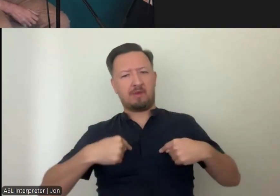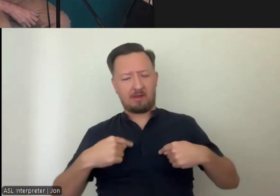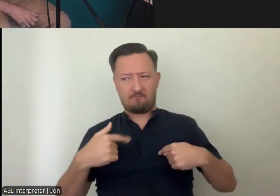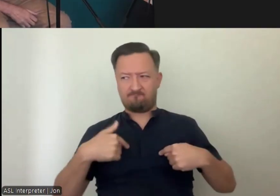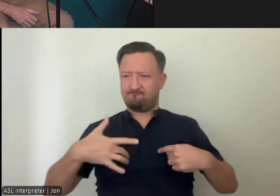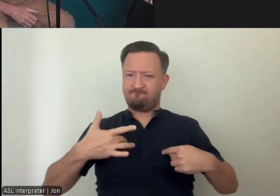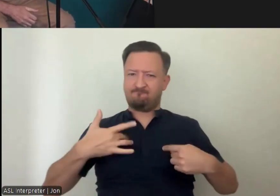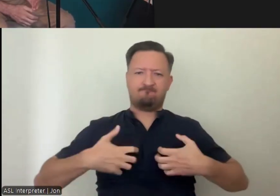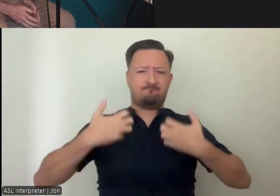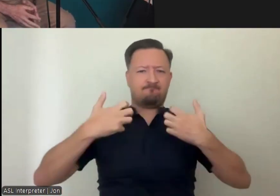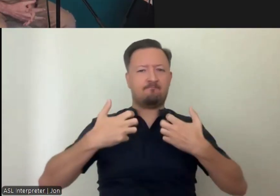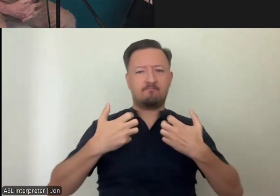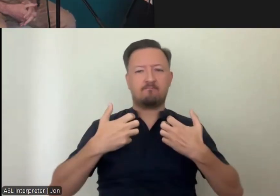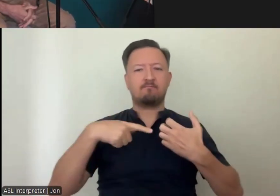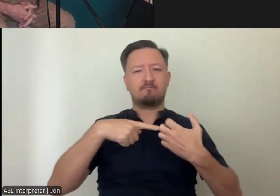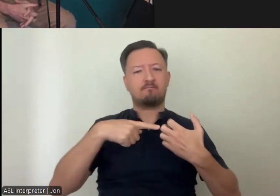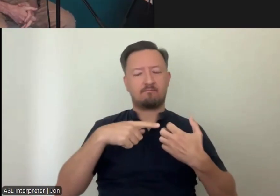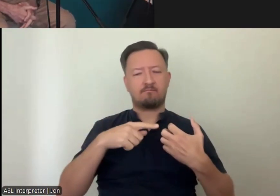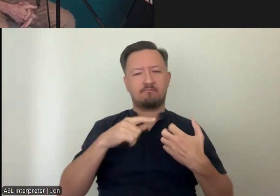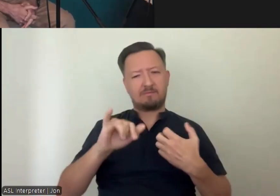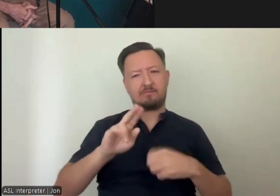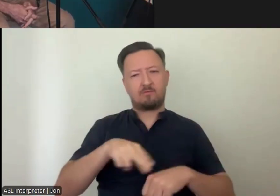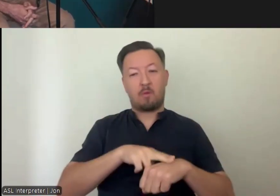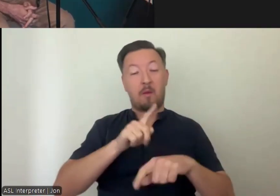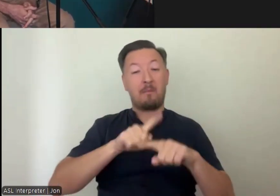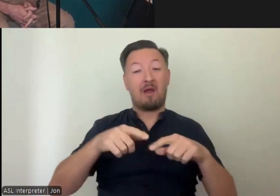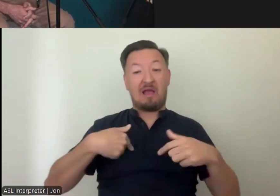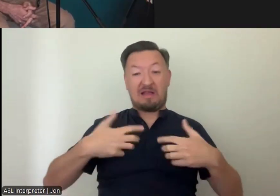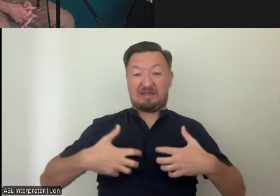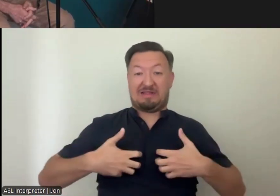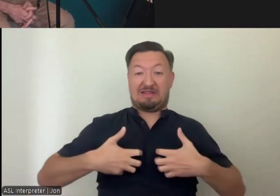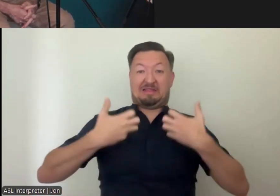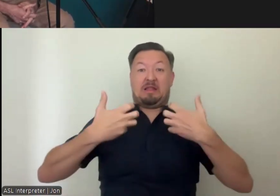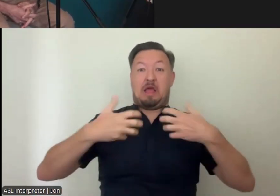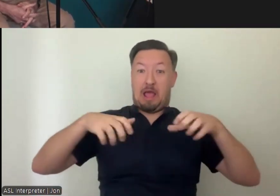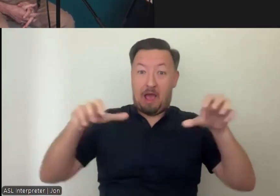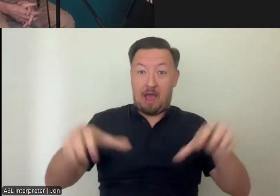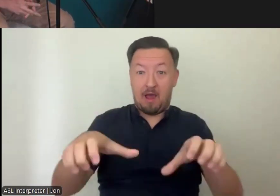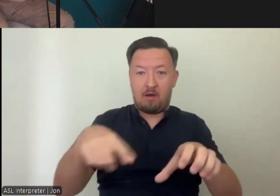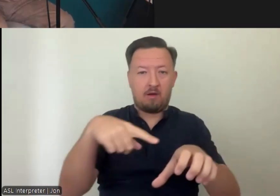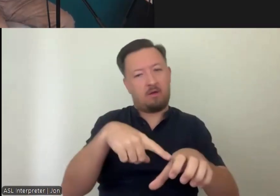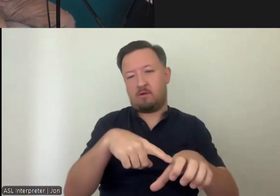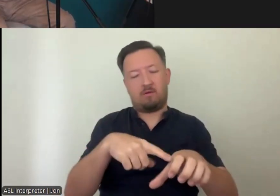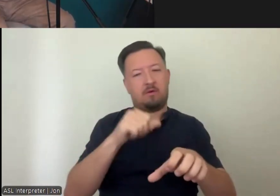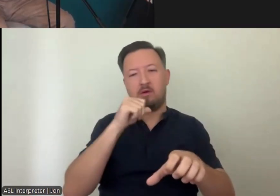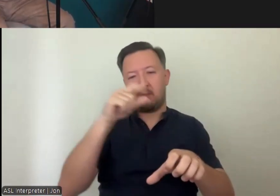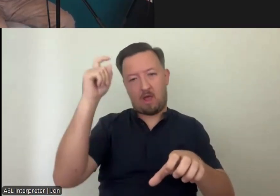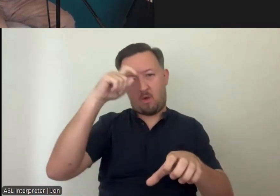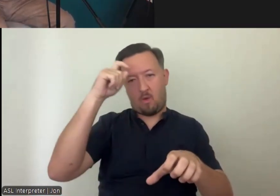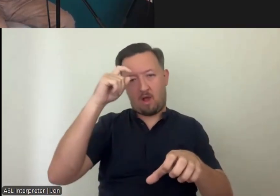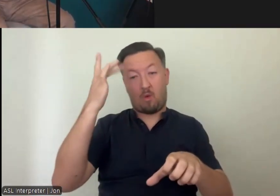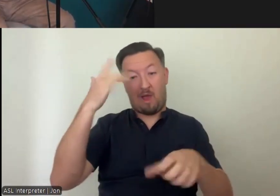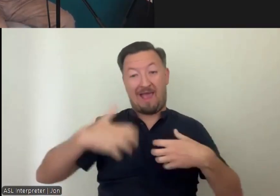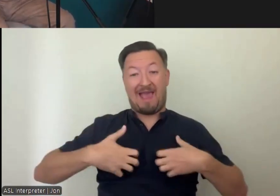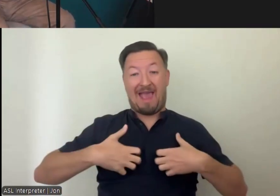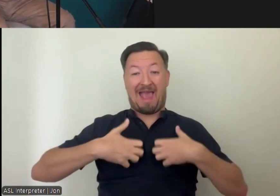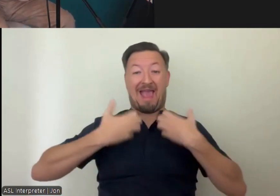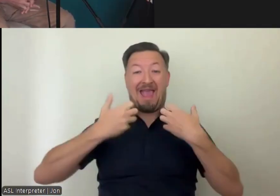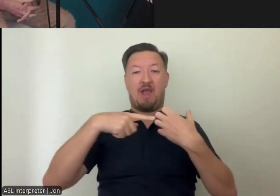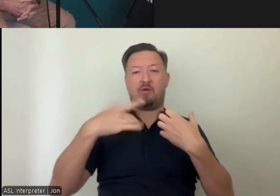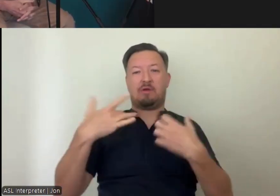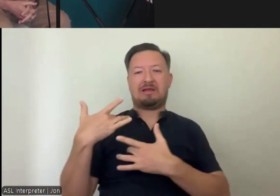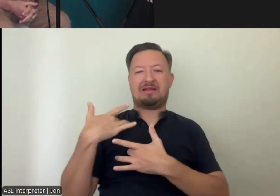act on the basis of that anger is considered unwise, because you tend to overreact, you tend to do things in a